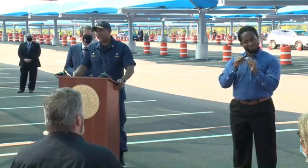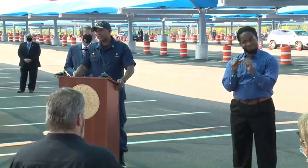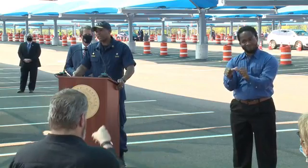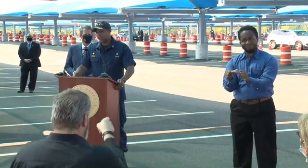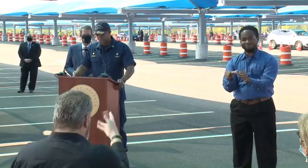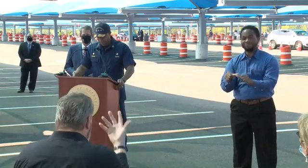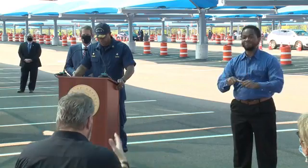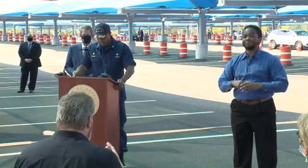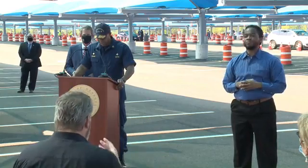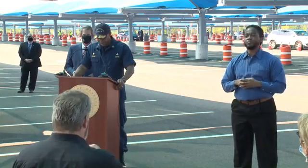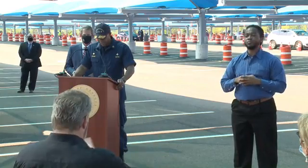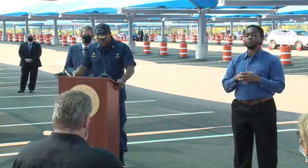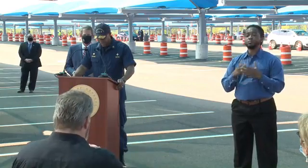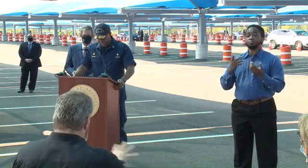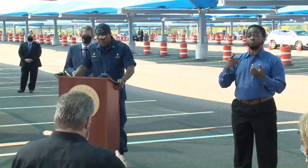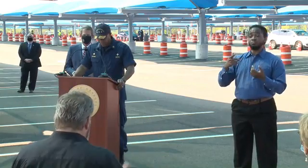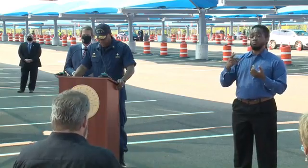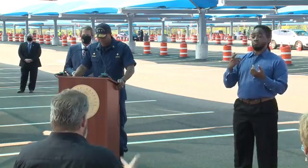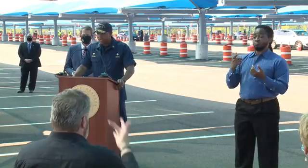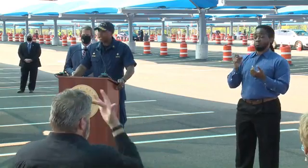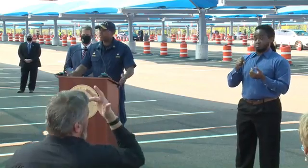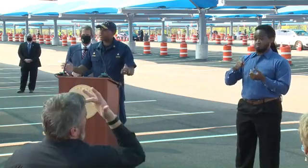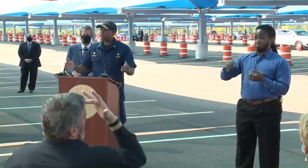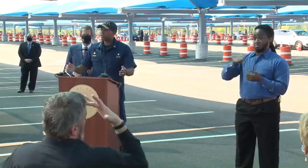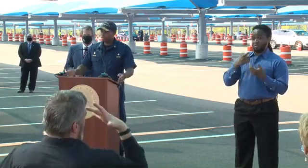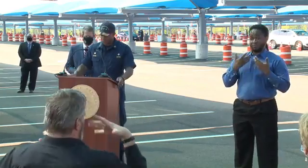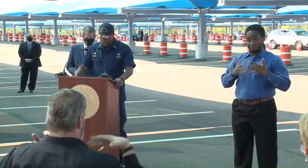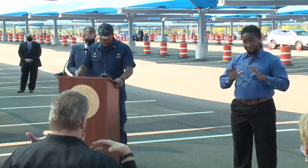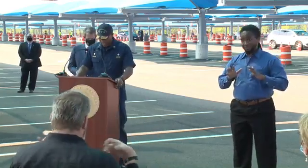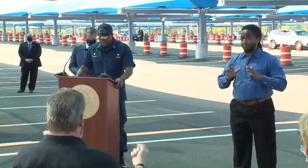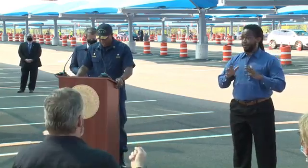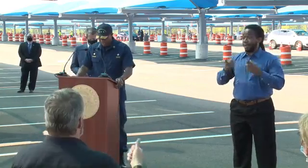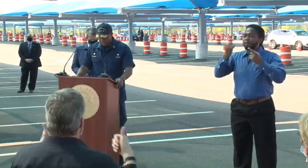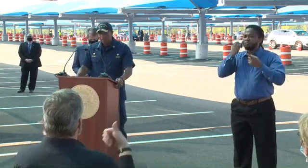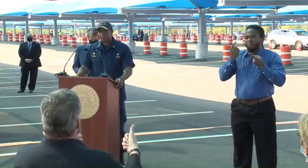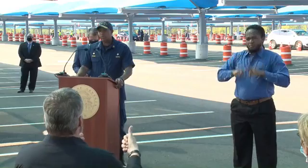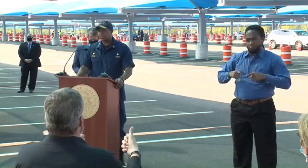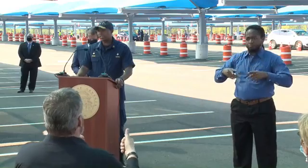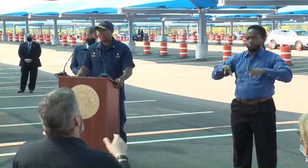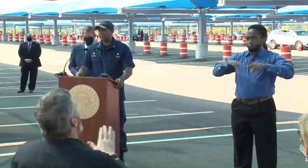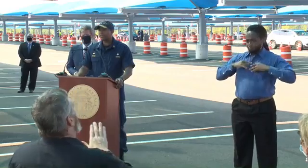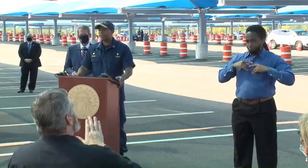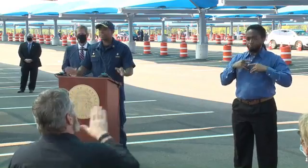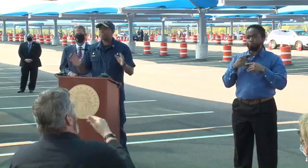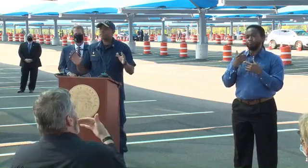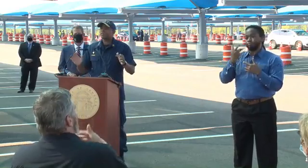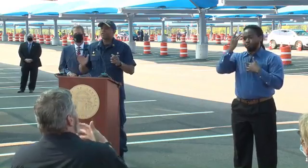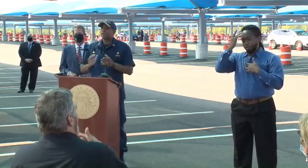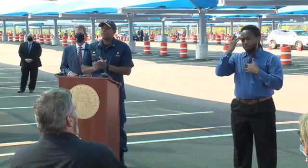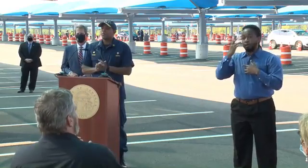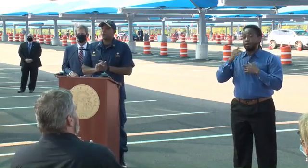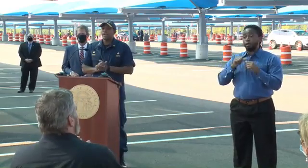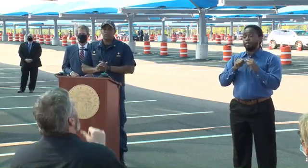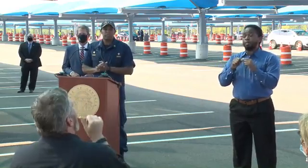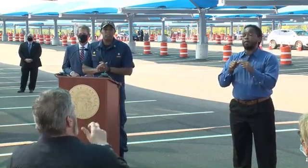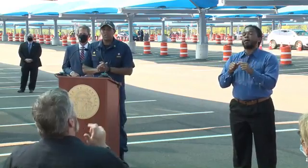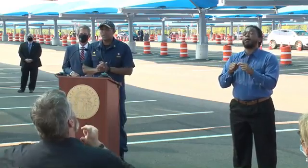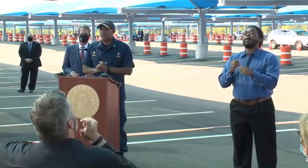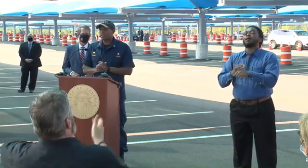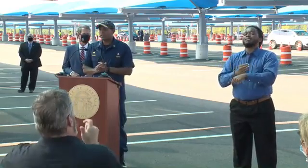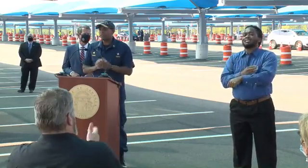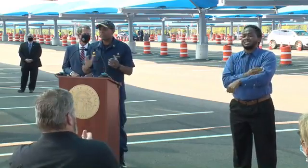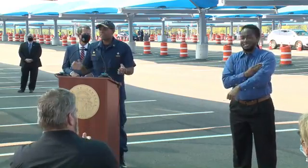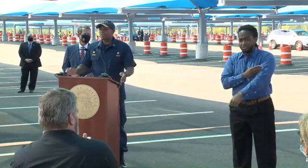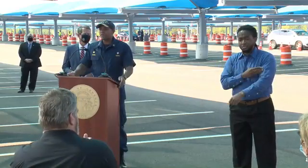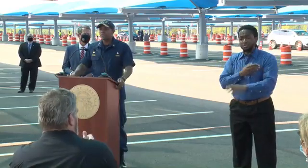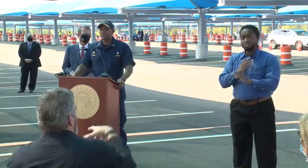Doing so might just help others in this fight. Again, you can go to coronavirus.gov for more details. One other thing that we can